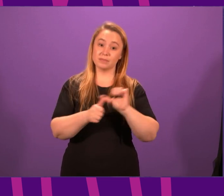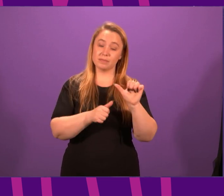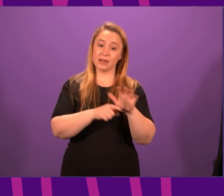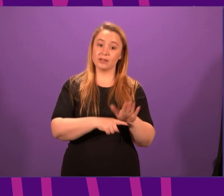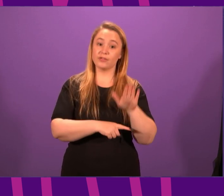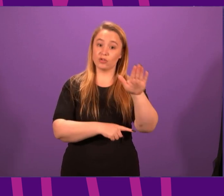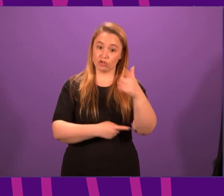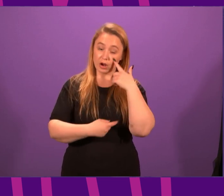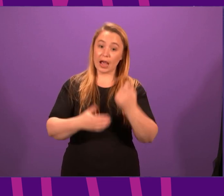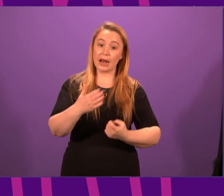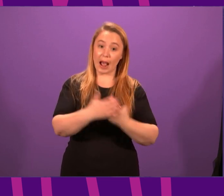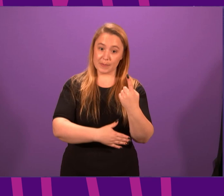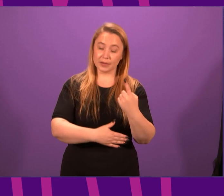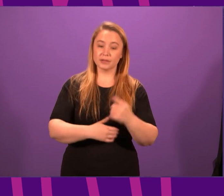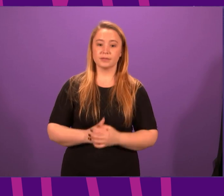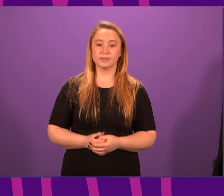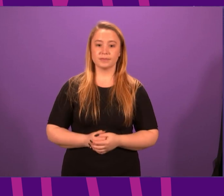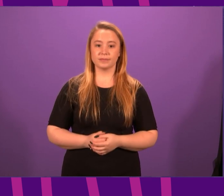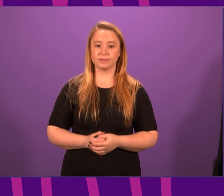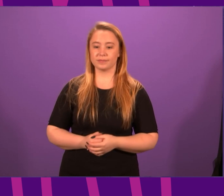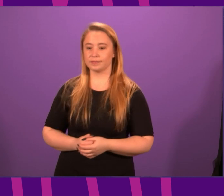and this will pass. Presiding Officer.